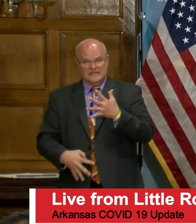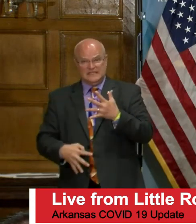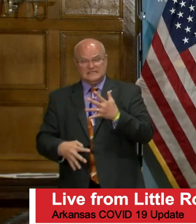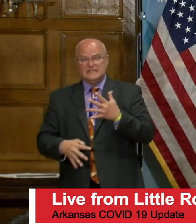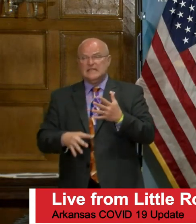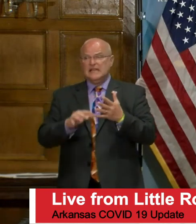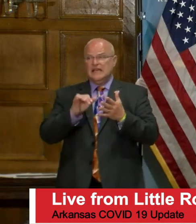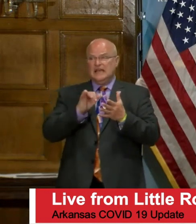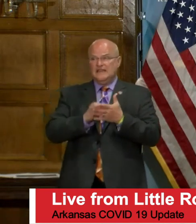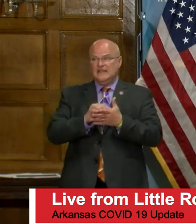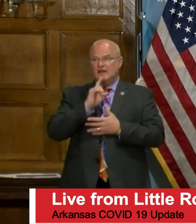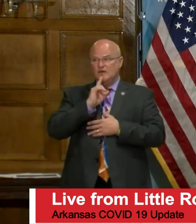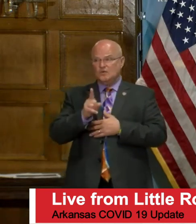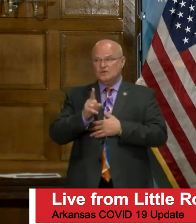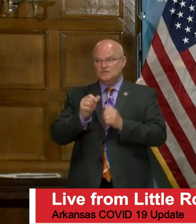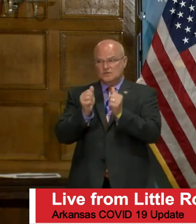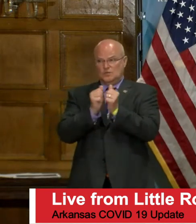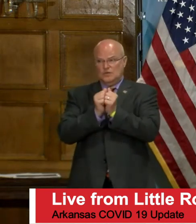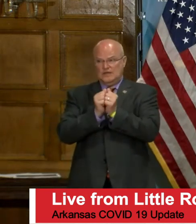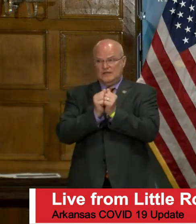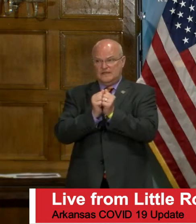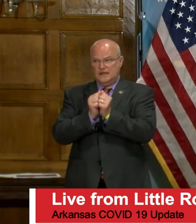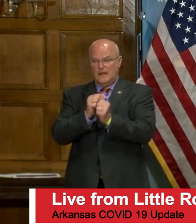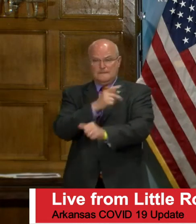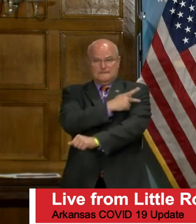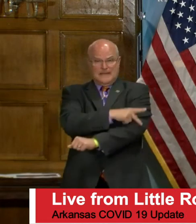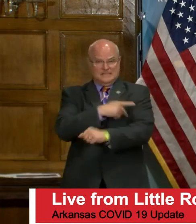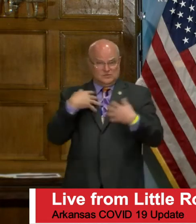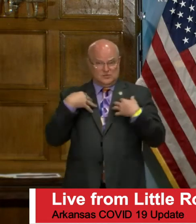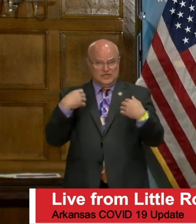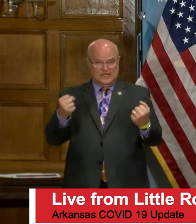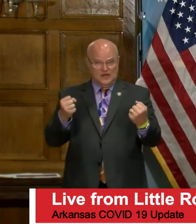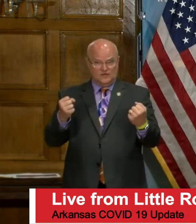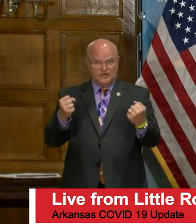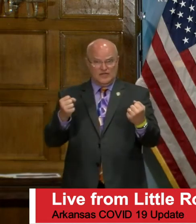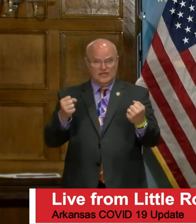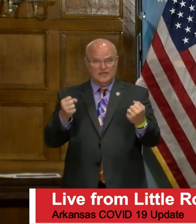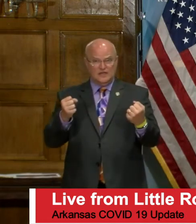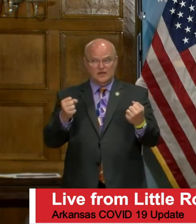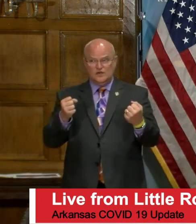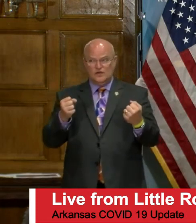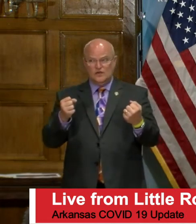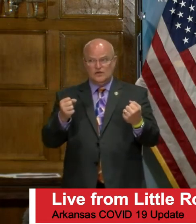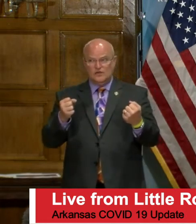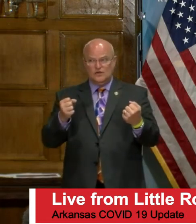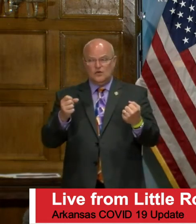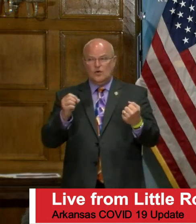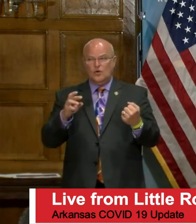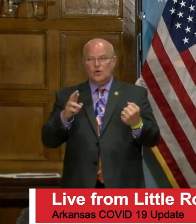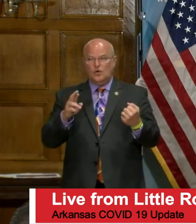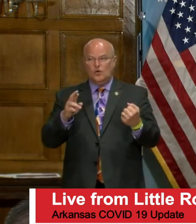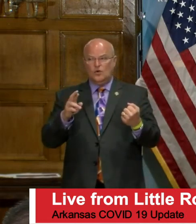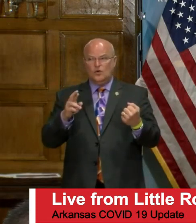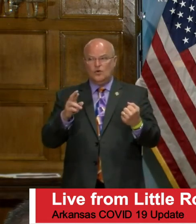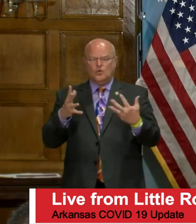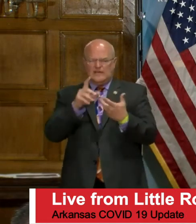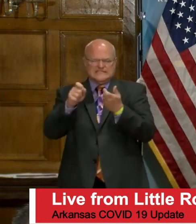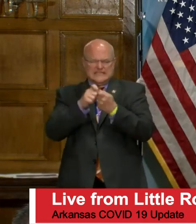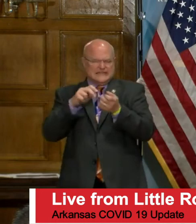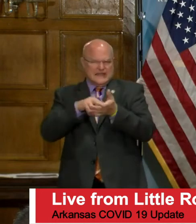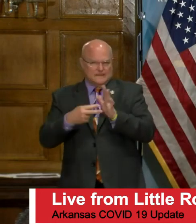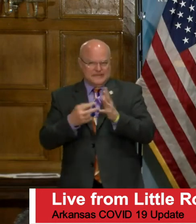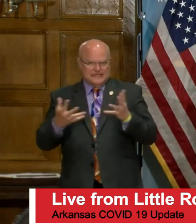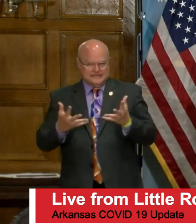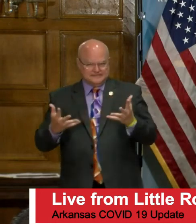that was with patients recovering with self-quarantining, or what exactly